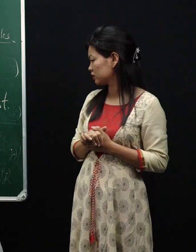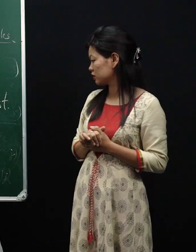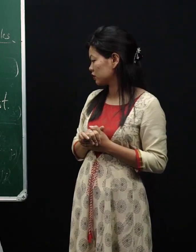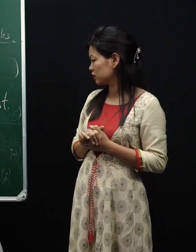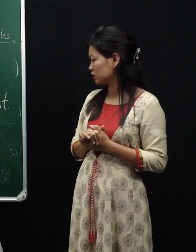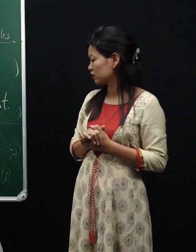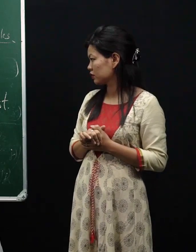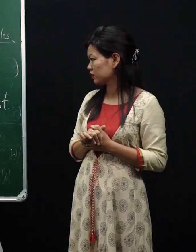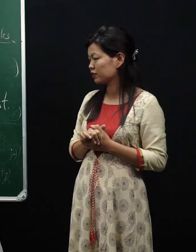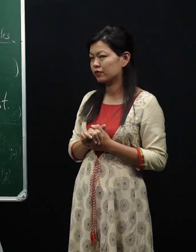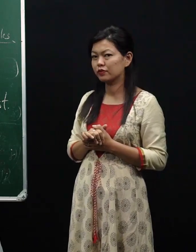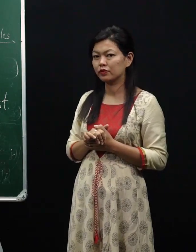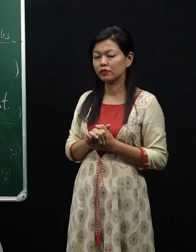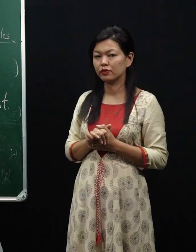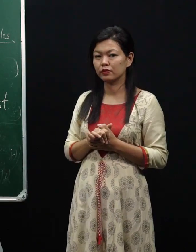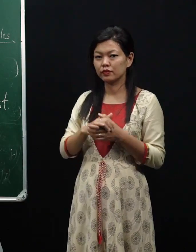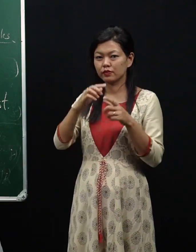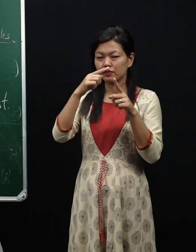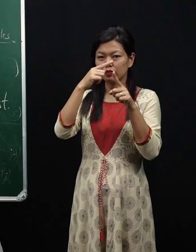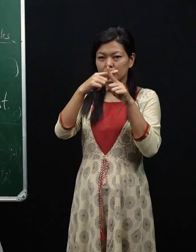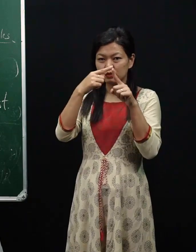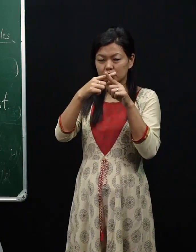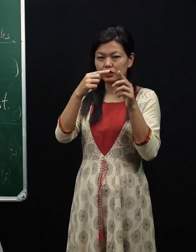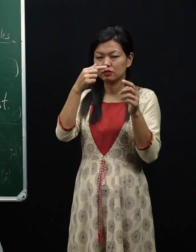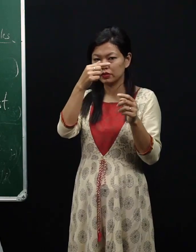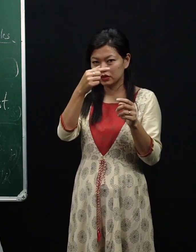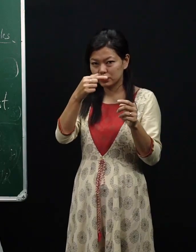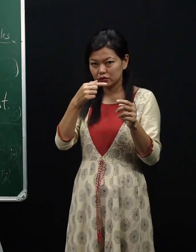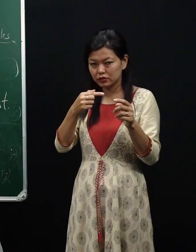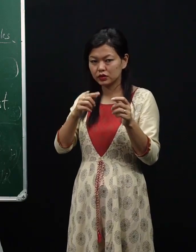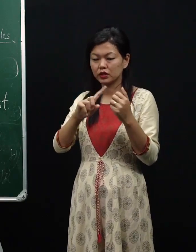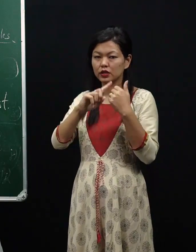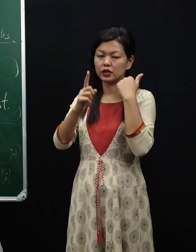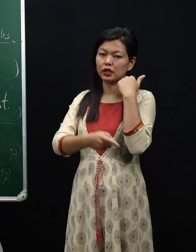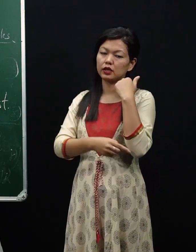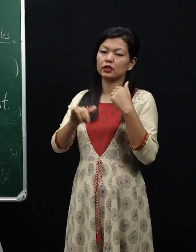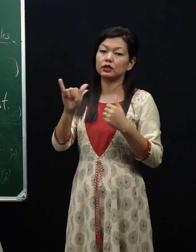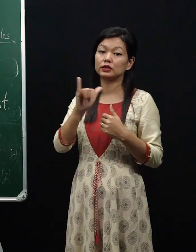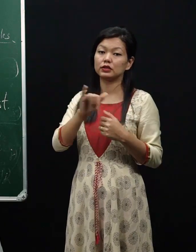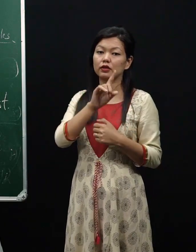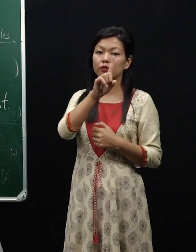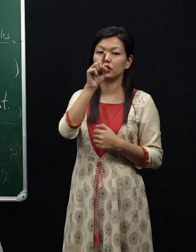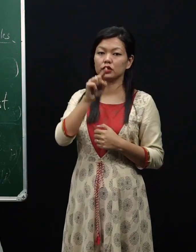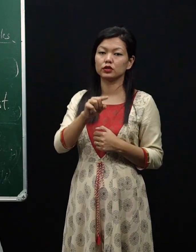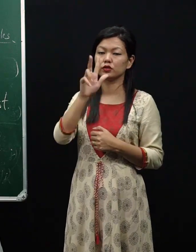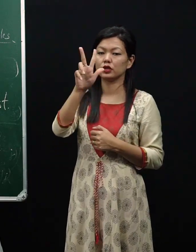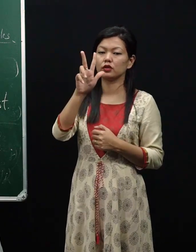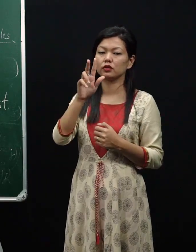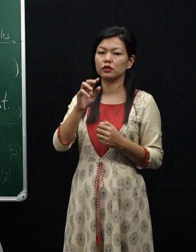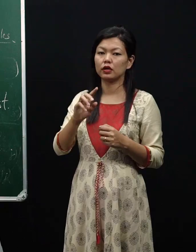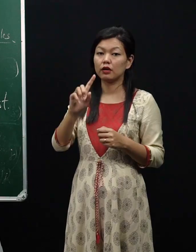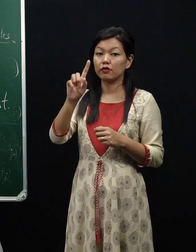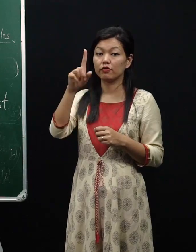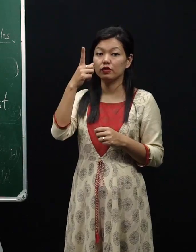3 grams of water, if we take a simple whole ratio, the result is 1/8. Clear? And in the beginning, I've already said